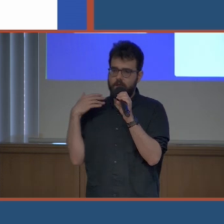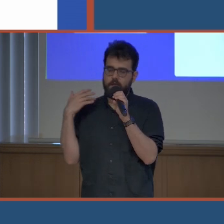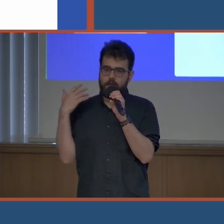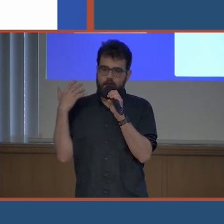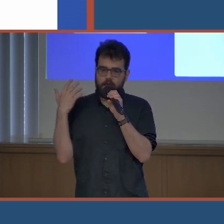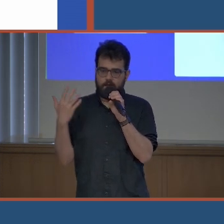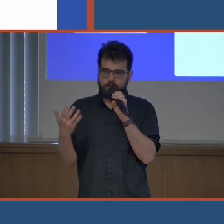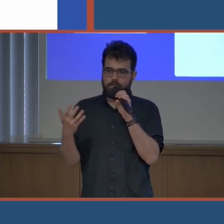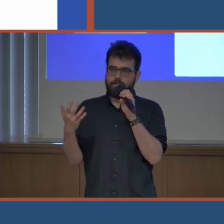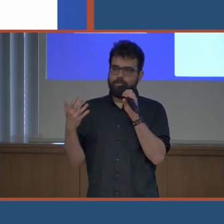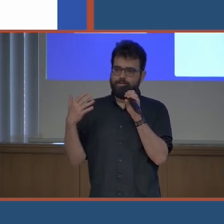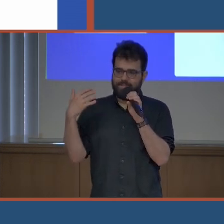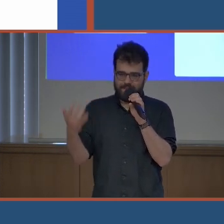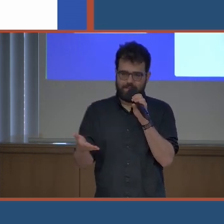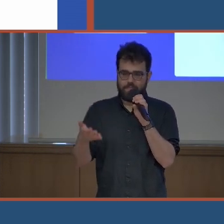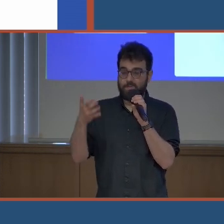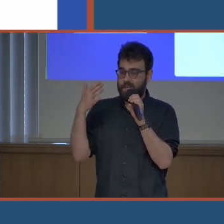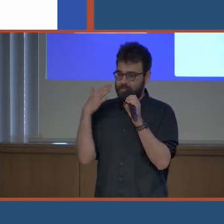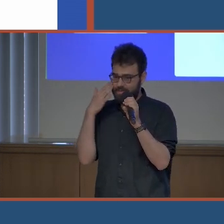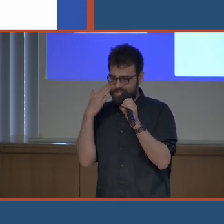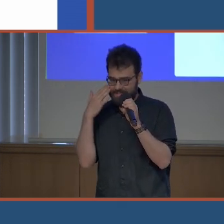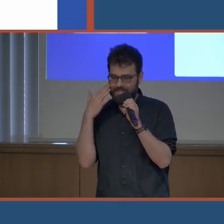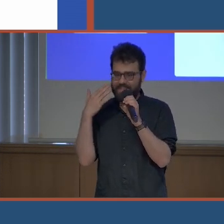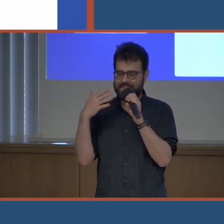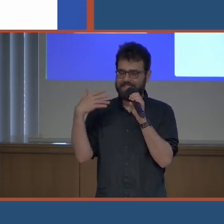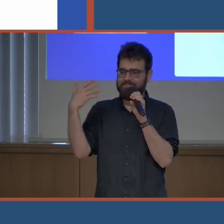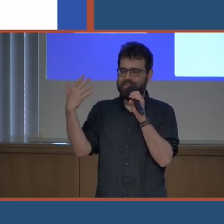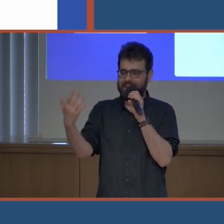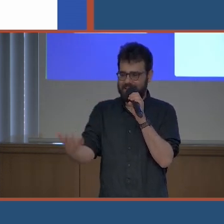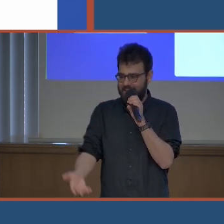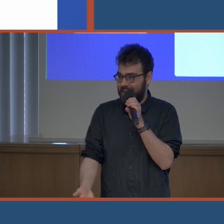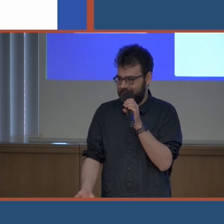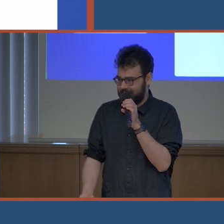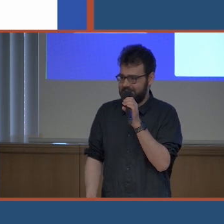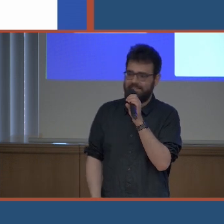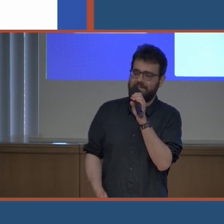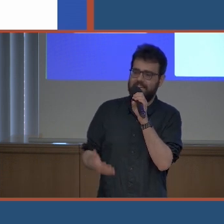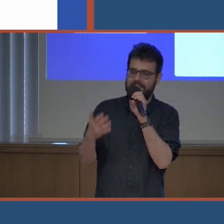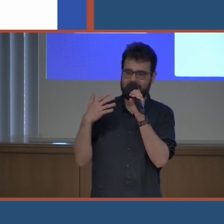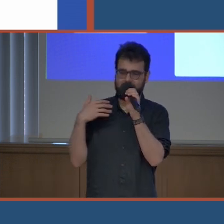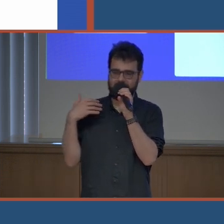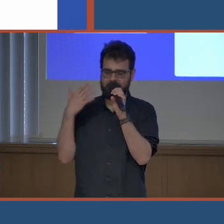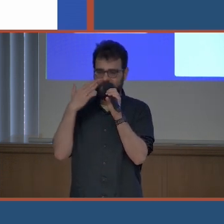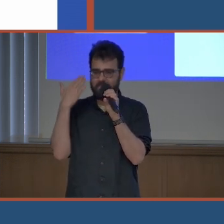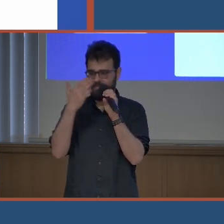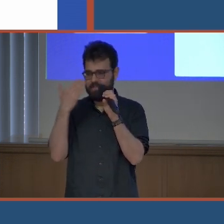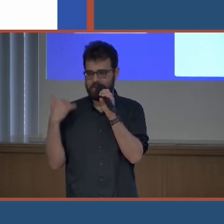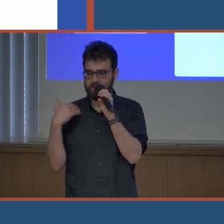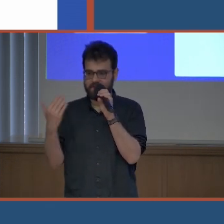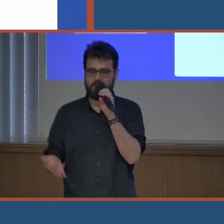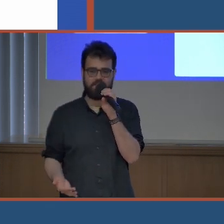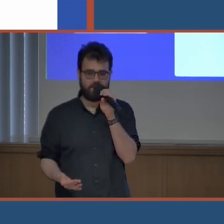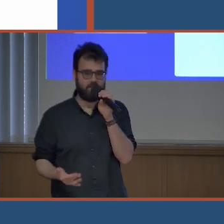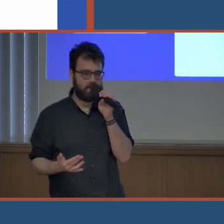ear, and in sign languages, we have to receive things by eyes. Okay, so it's